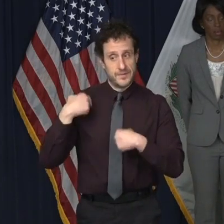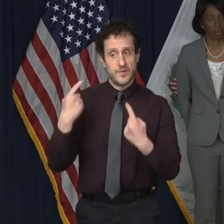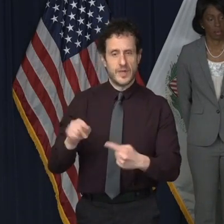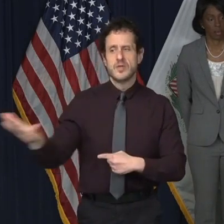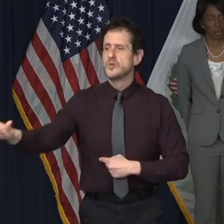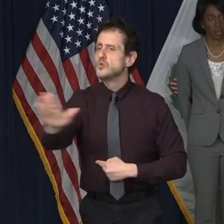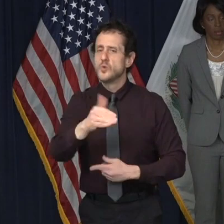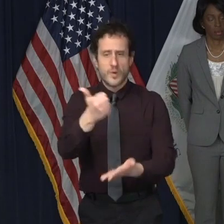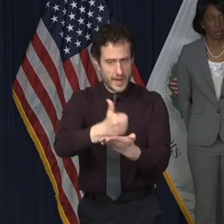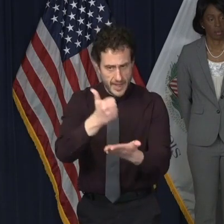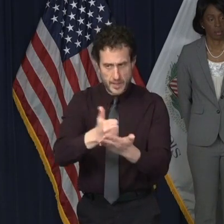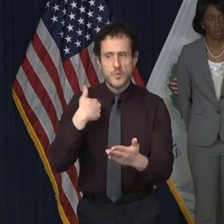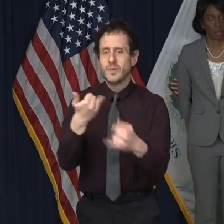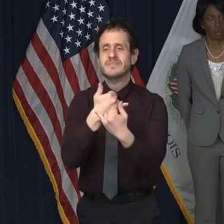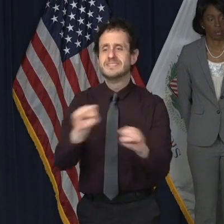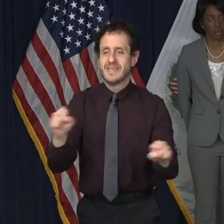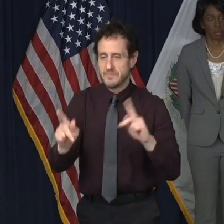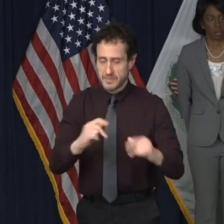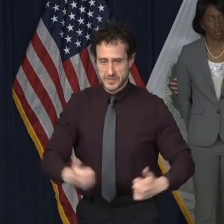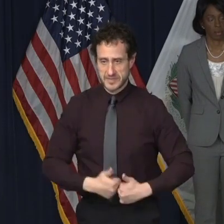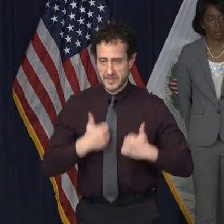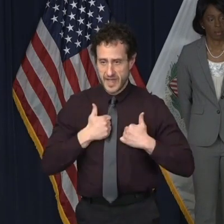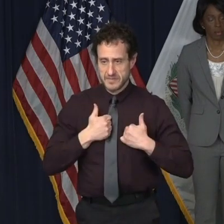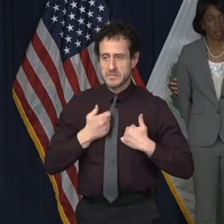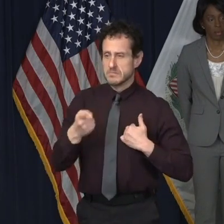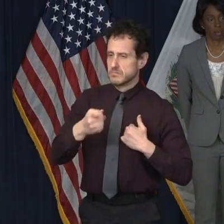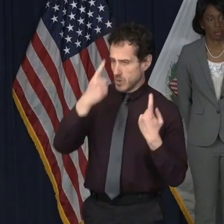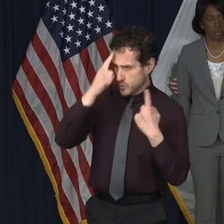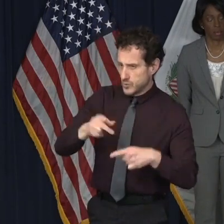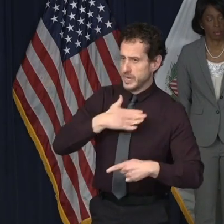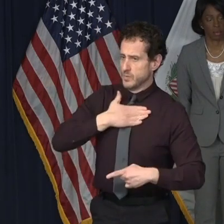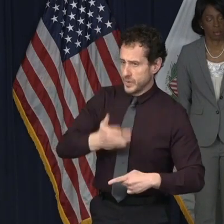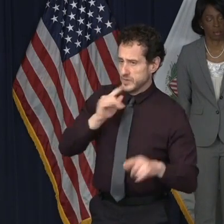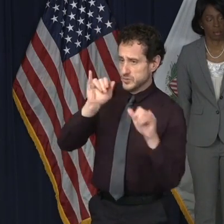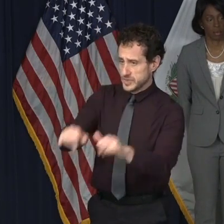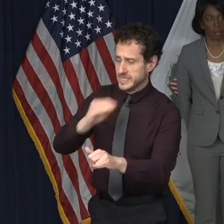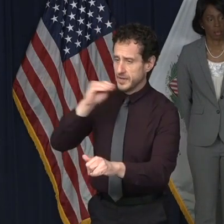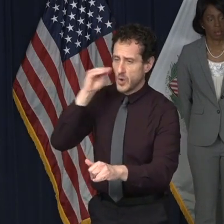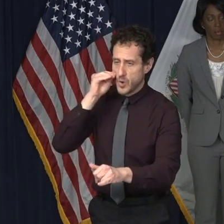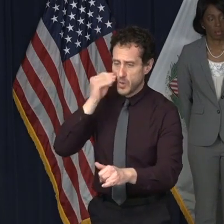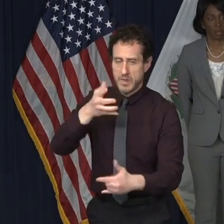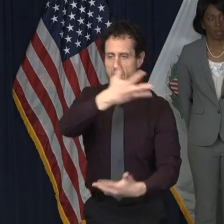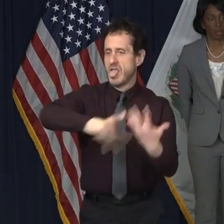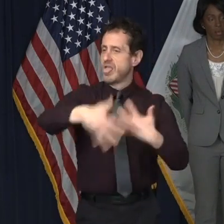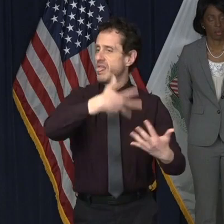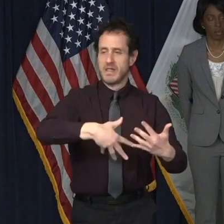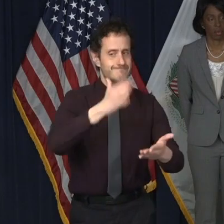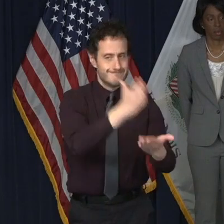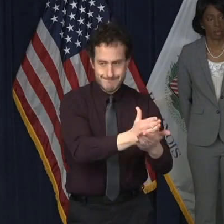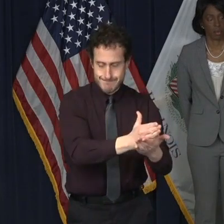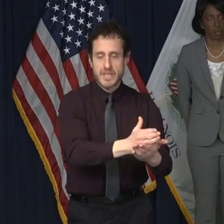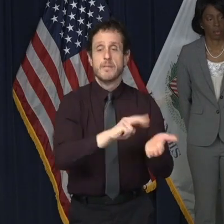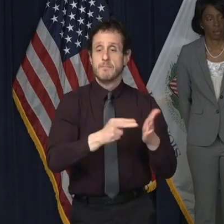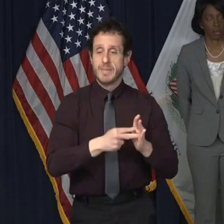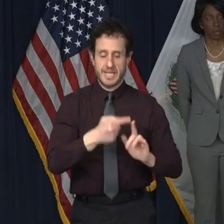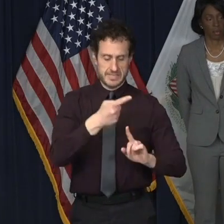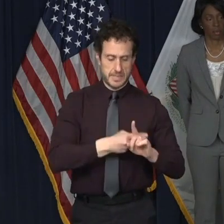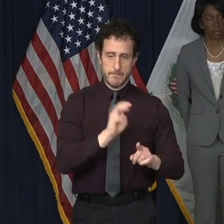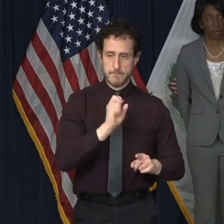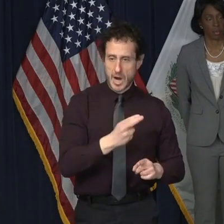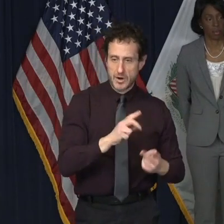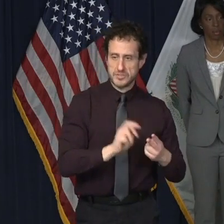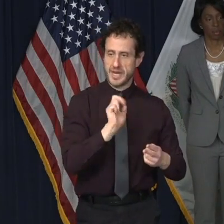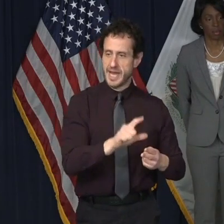lives. By staying home and social distancing, we have kept our infection and death rates for the months of March and